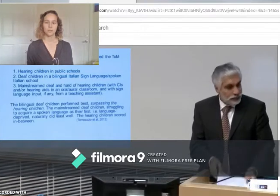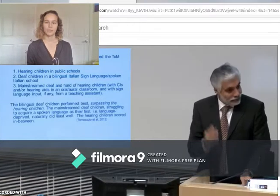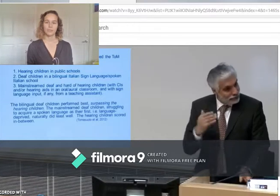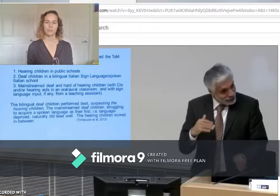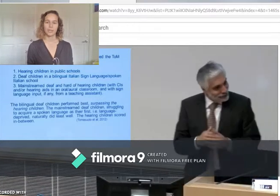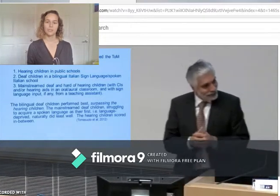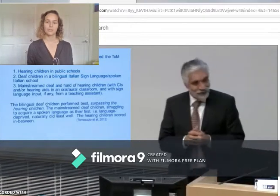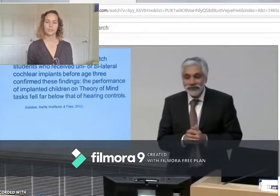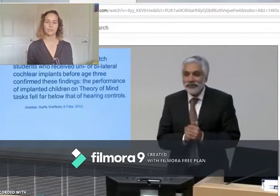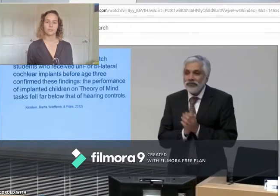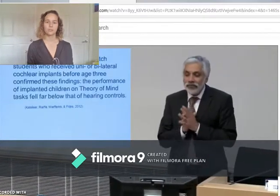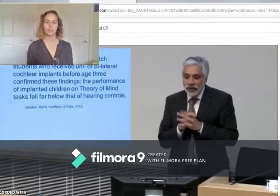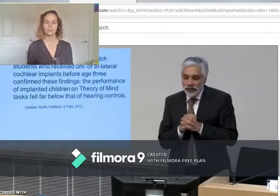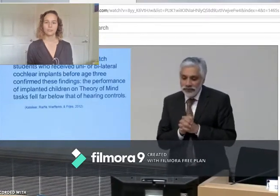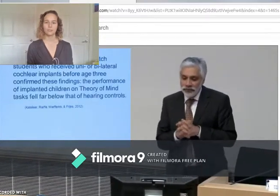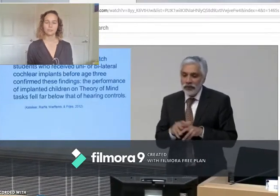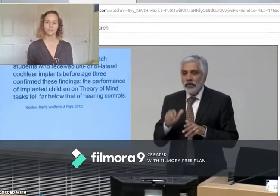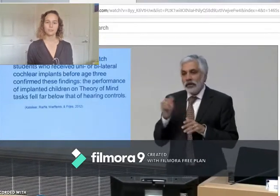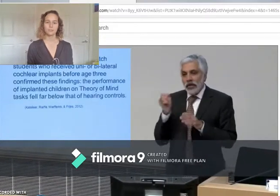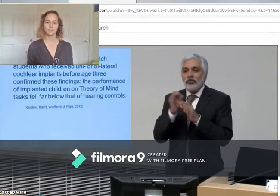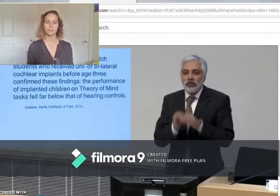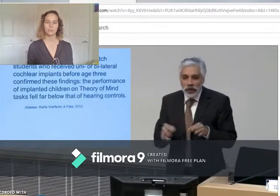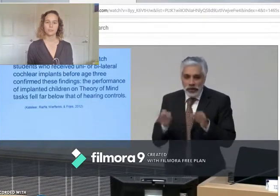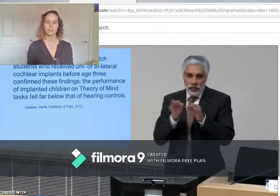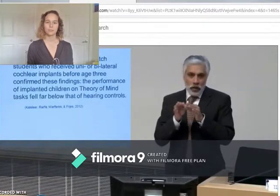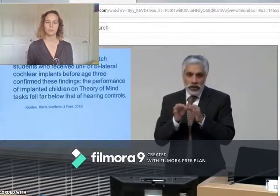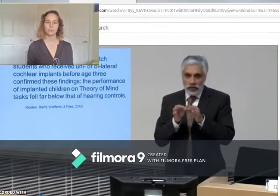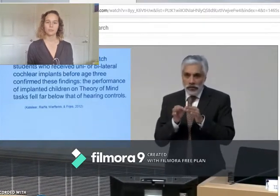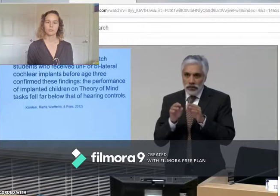All right, next page, next slide. I'm